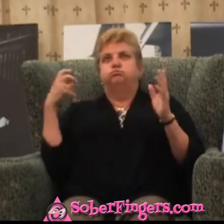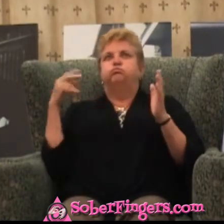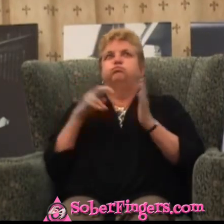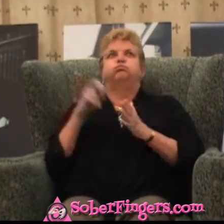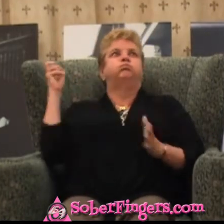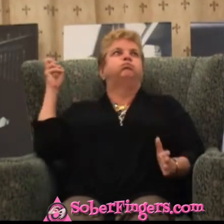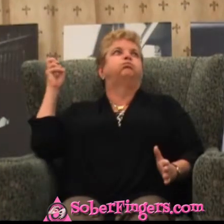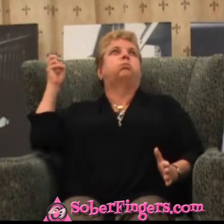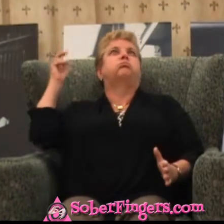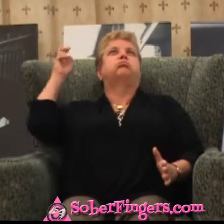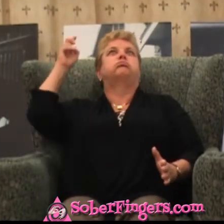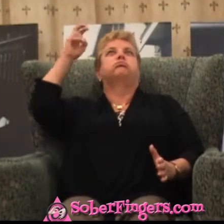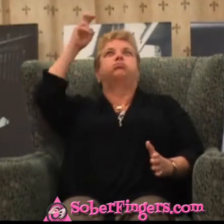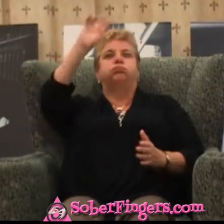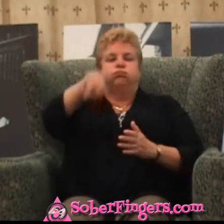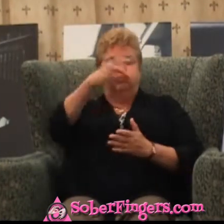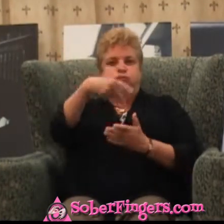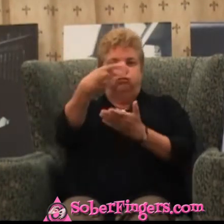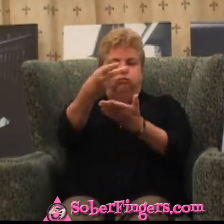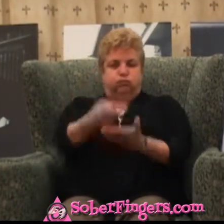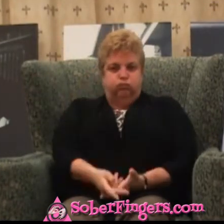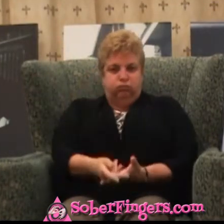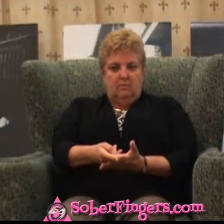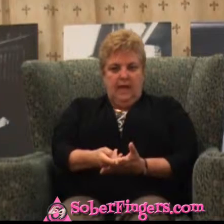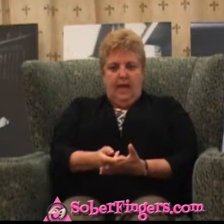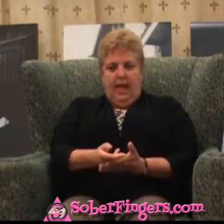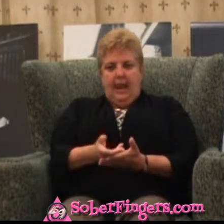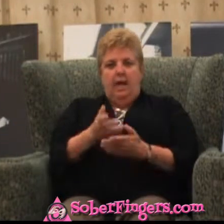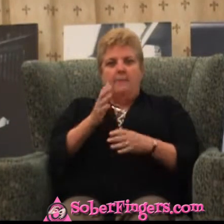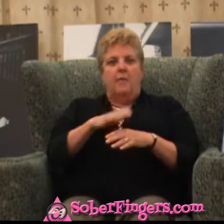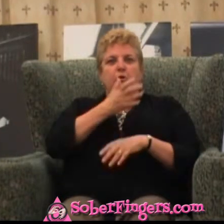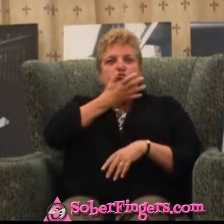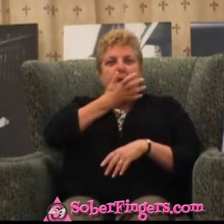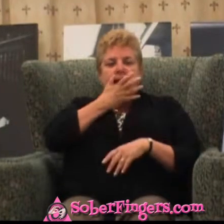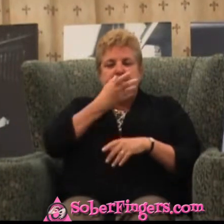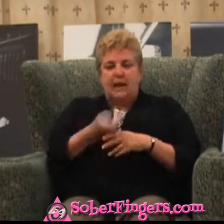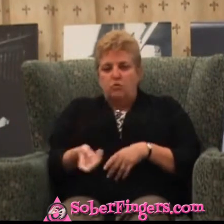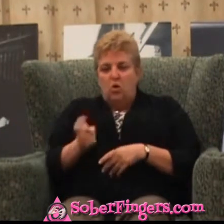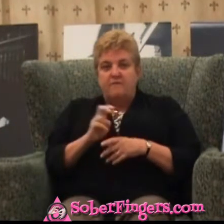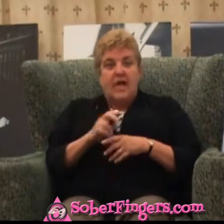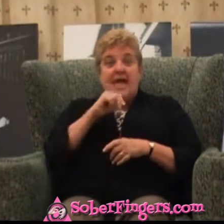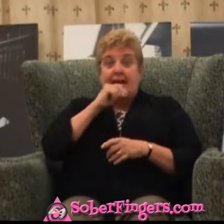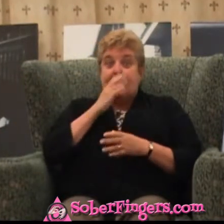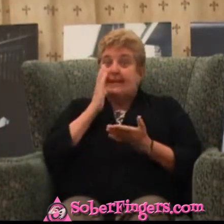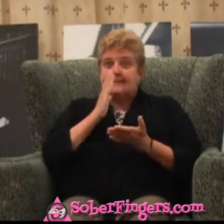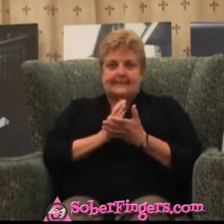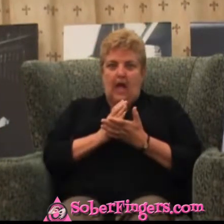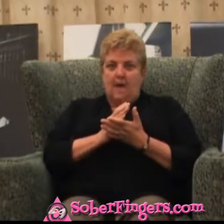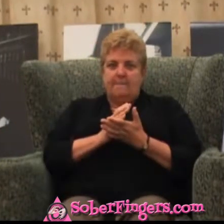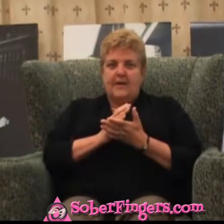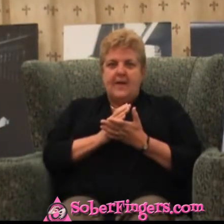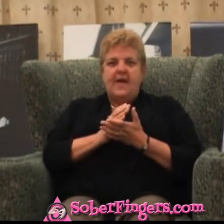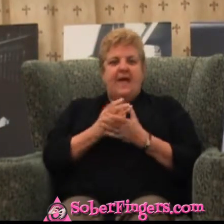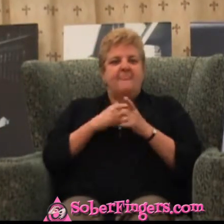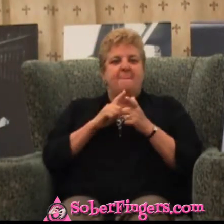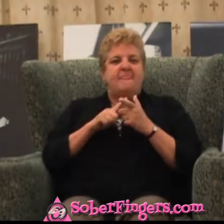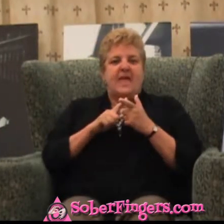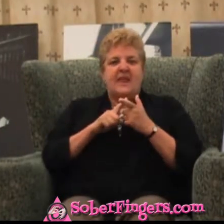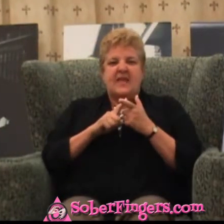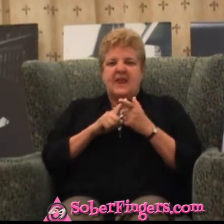mother's front yard. And I land on the grass and I roll over, and he didn't stop there. He proceeded to run over and started to kick me in